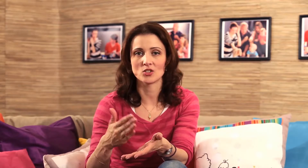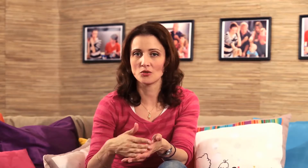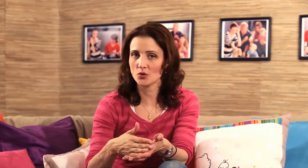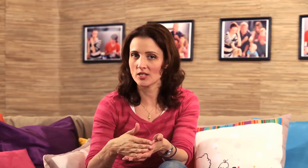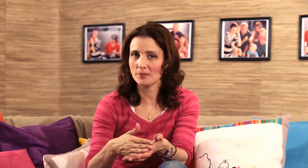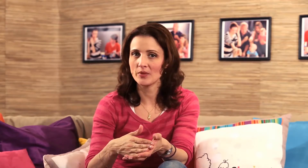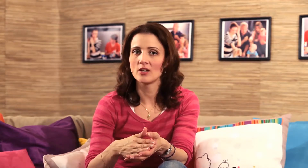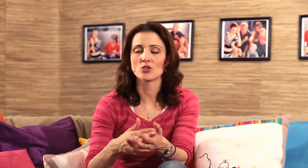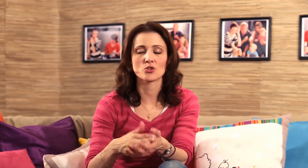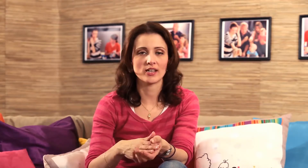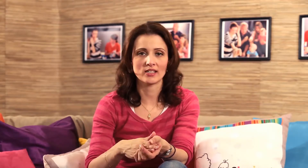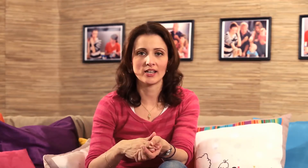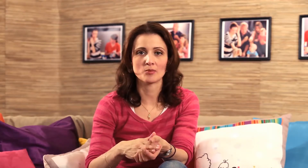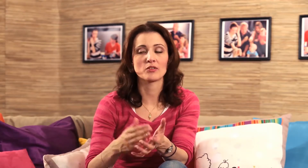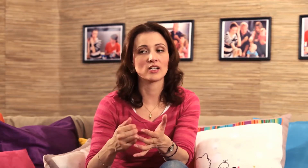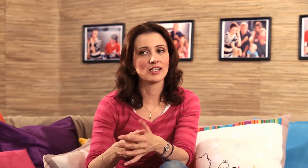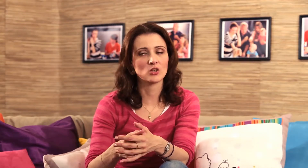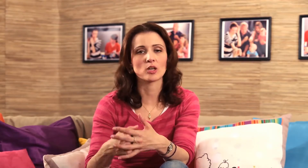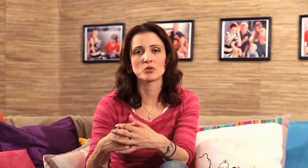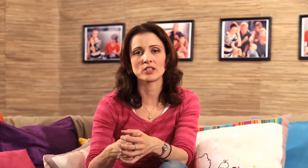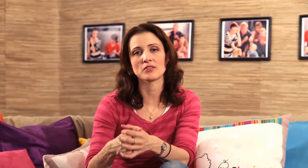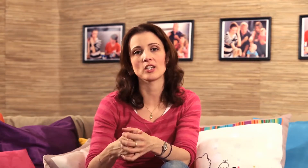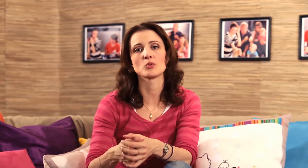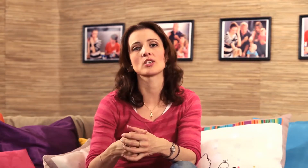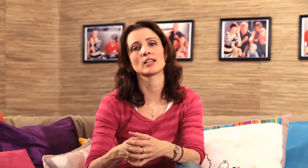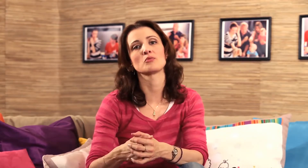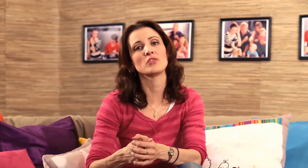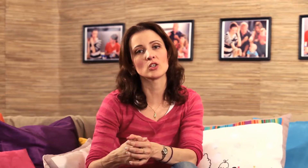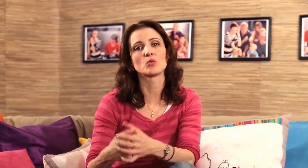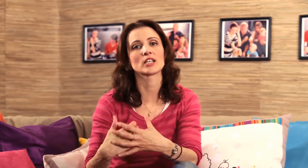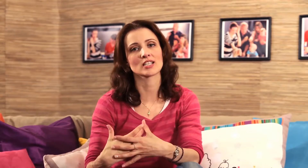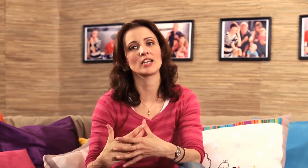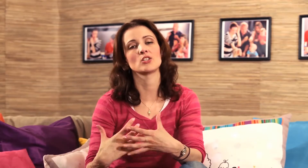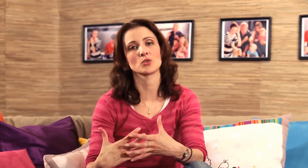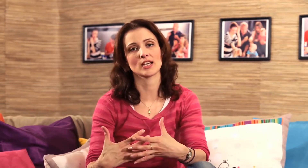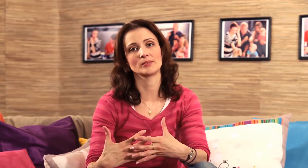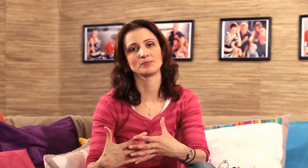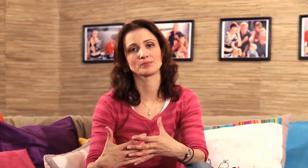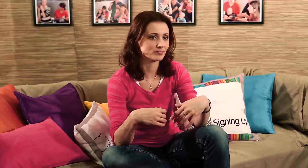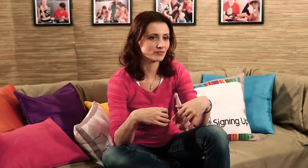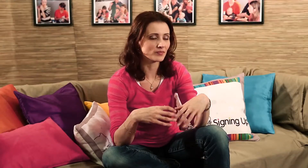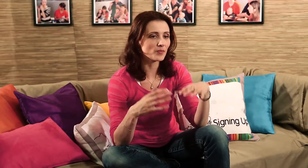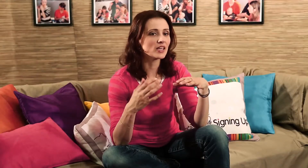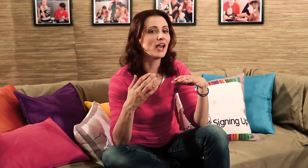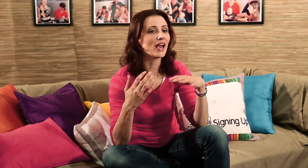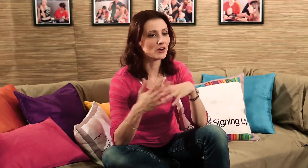don't force them, just try again later. But if they let you, it can be really valuable to let them feel what it's like to do a sign. After